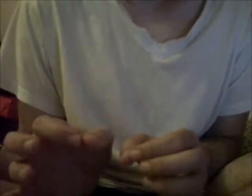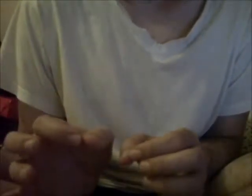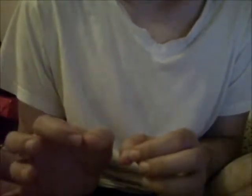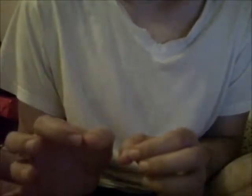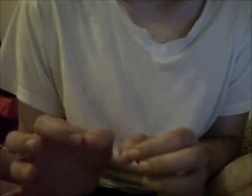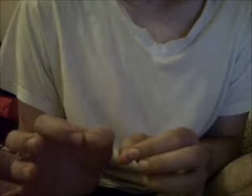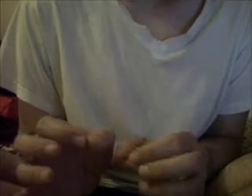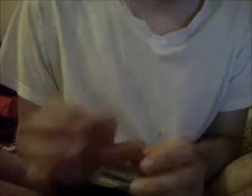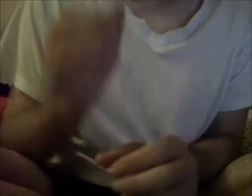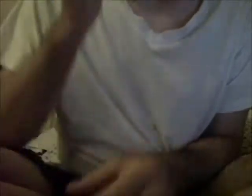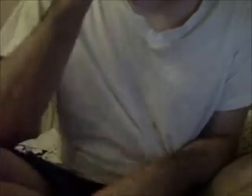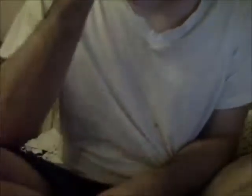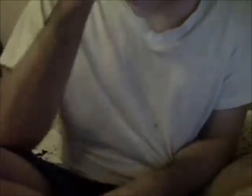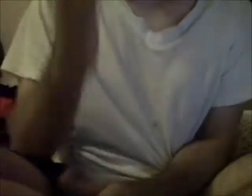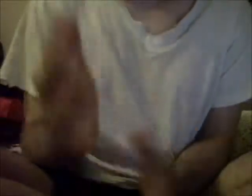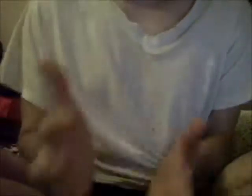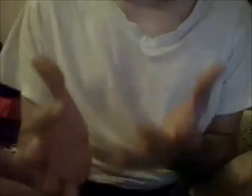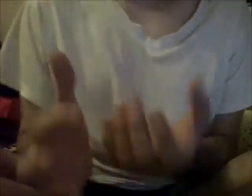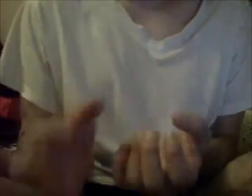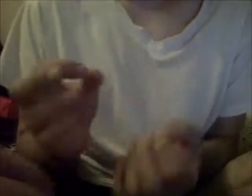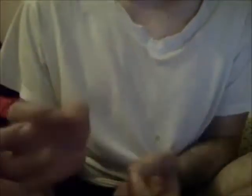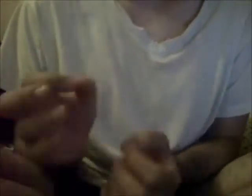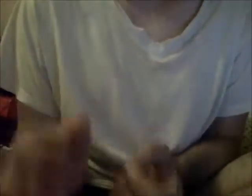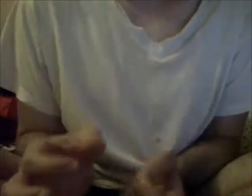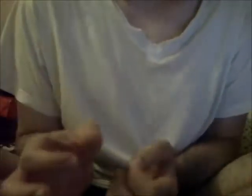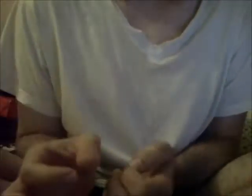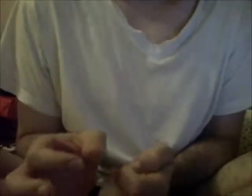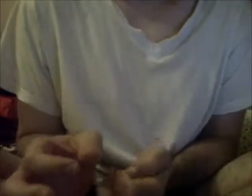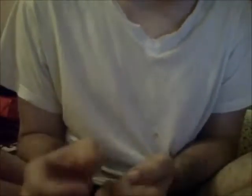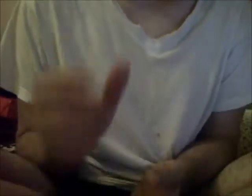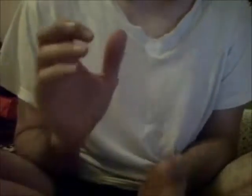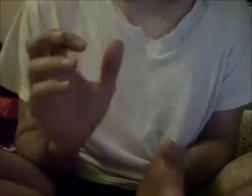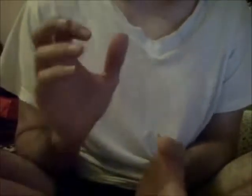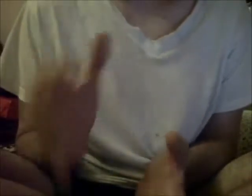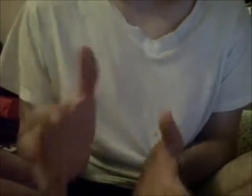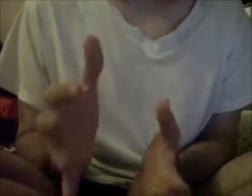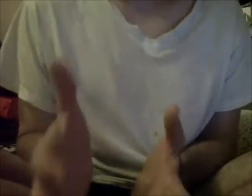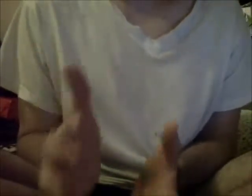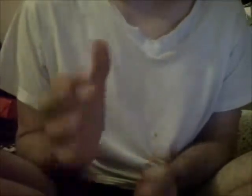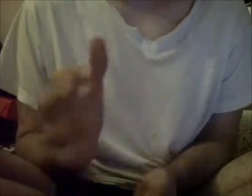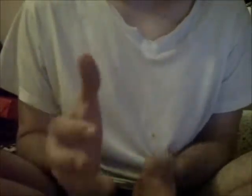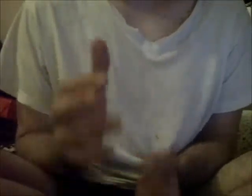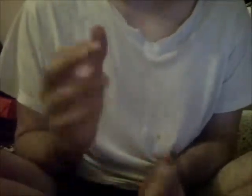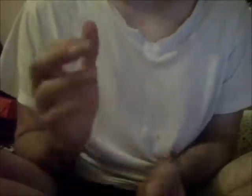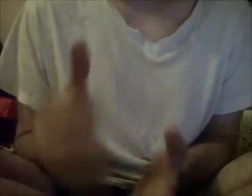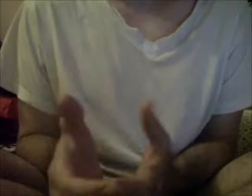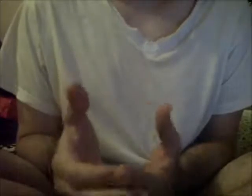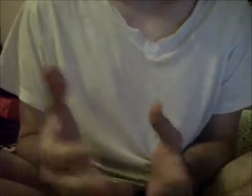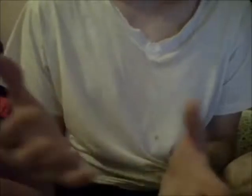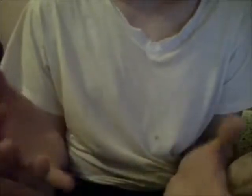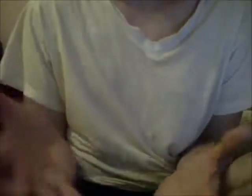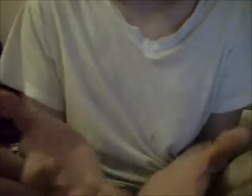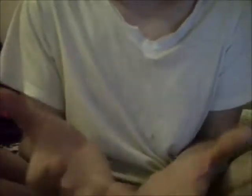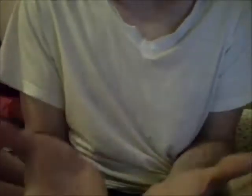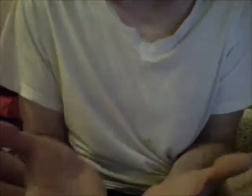Okay? To say that people send themselves to hell is to take away the power of God as the